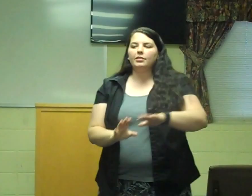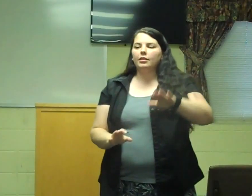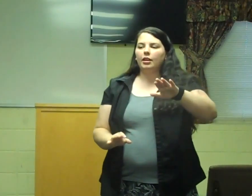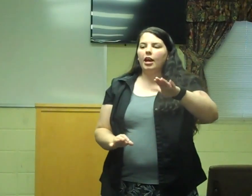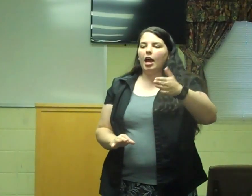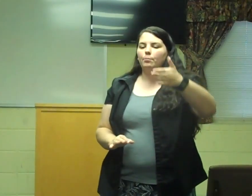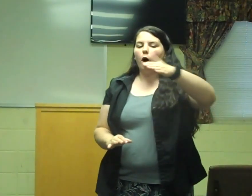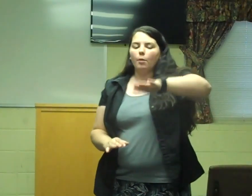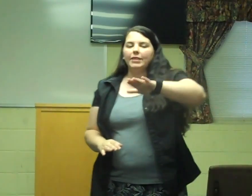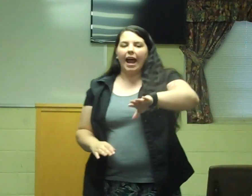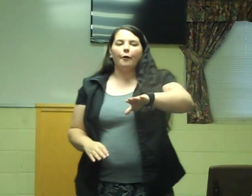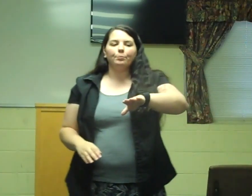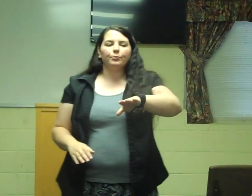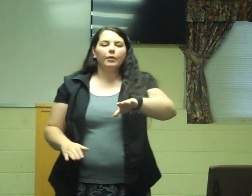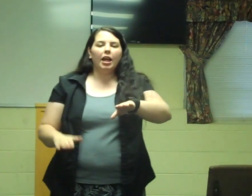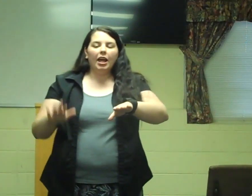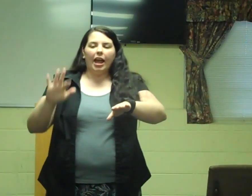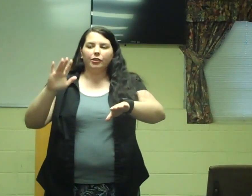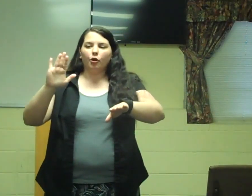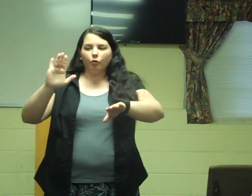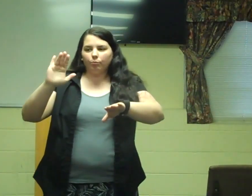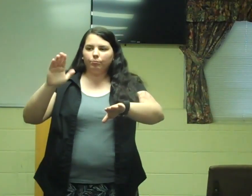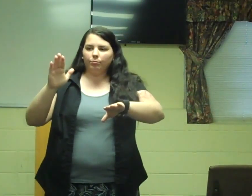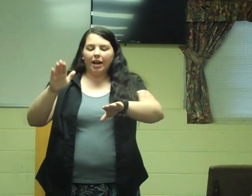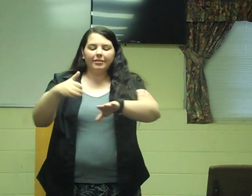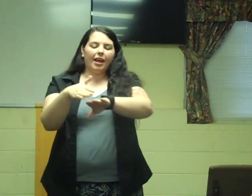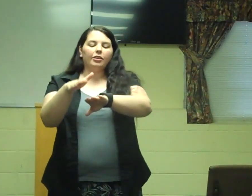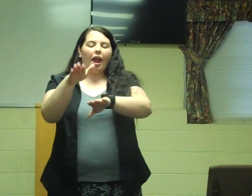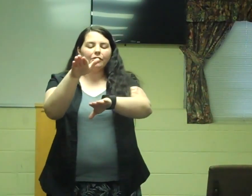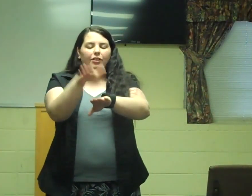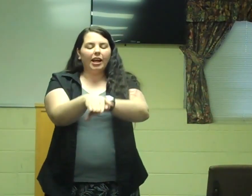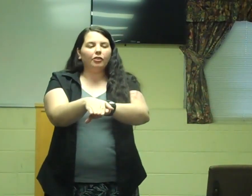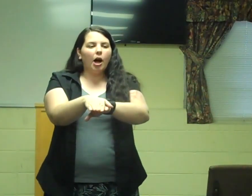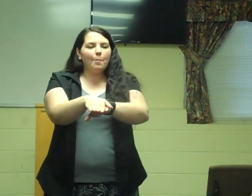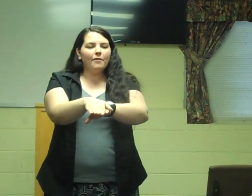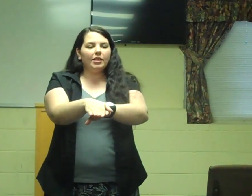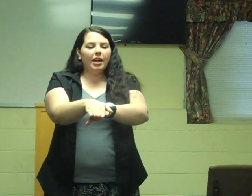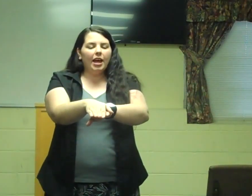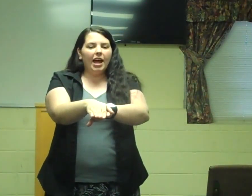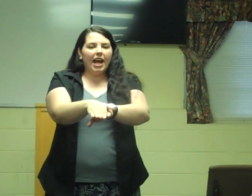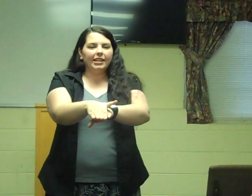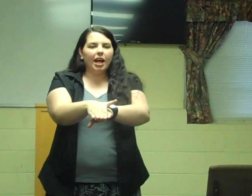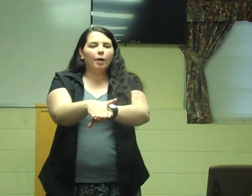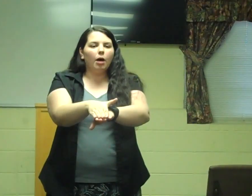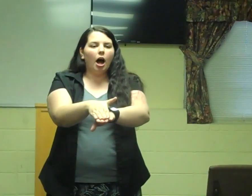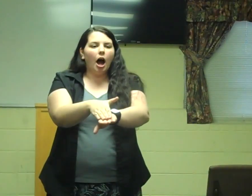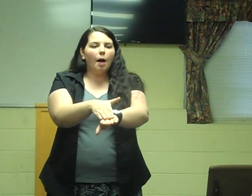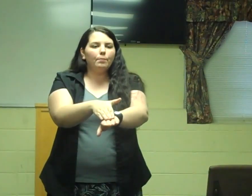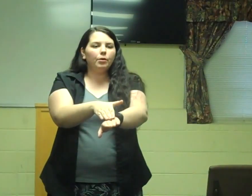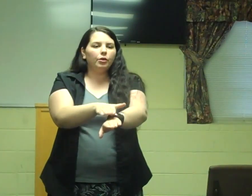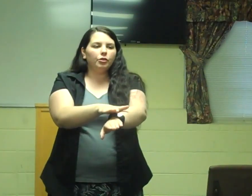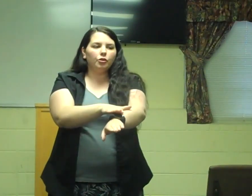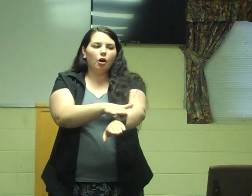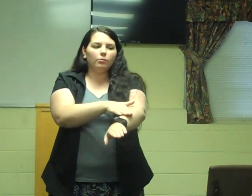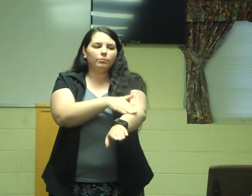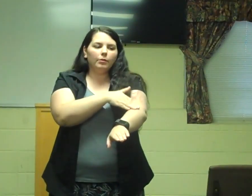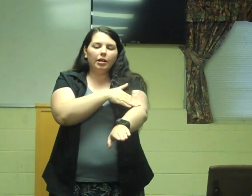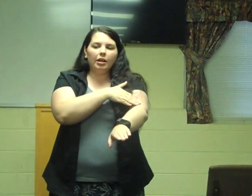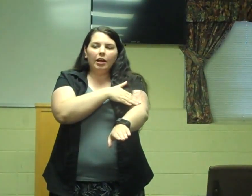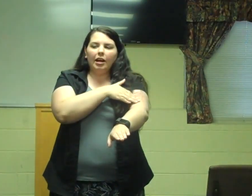hand, palm down. And your nice hand is going to lay on top of it and come up your arm.